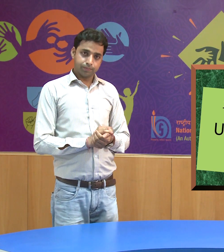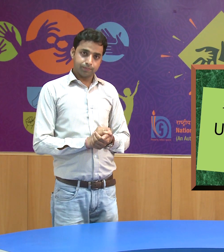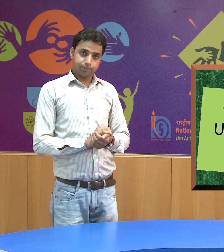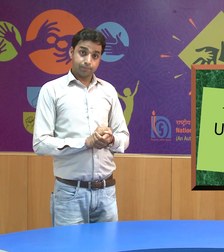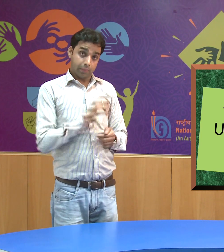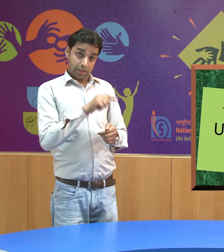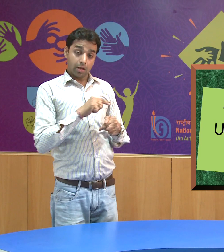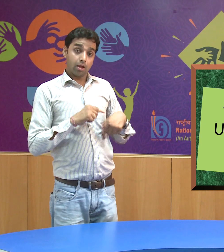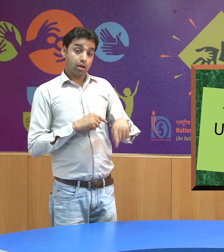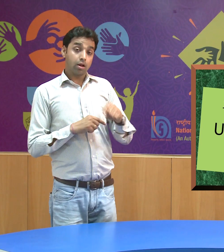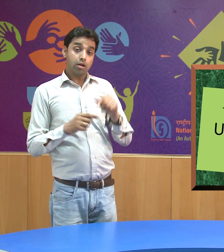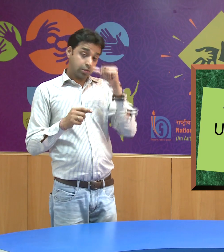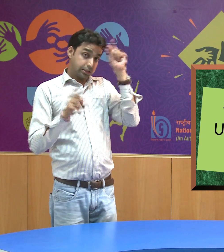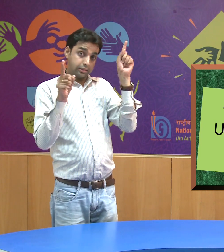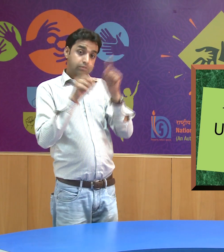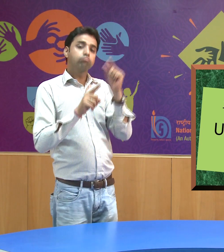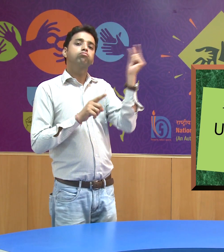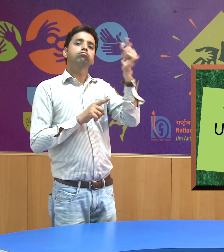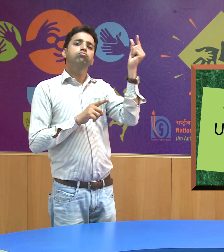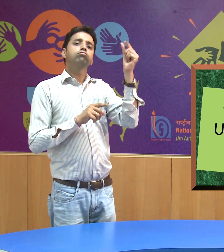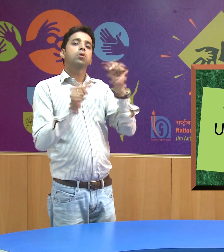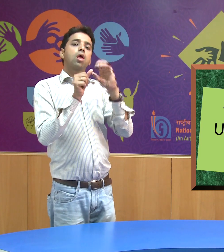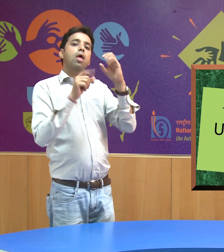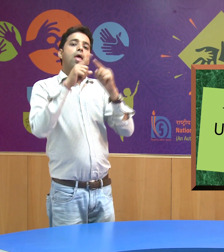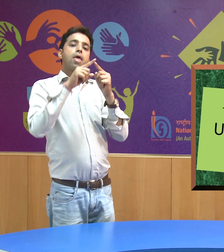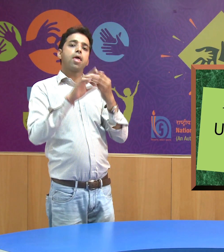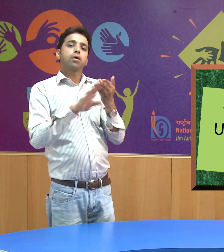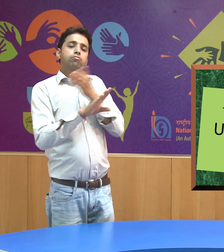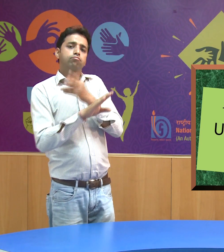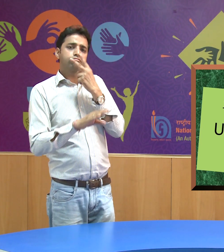the Indian Universities Act was passed that made